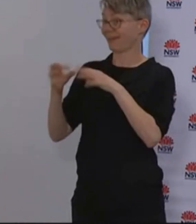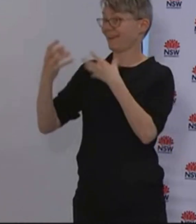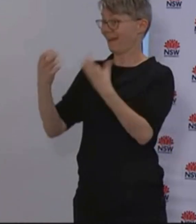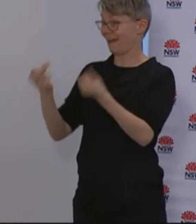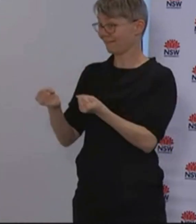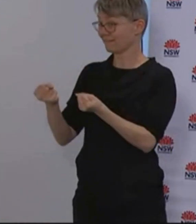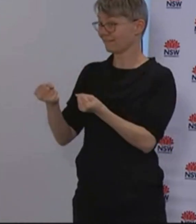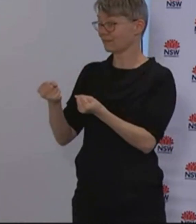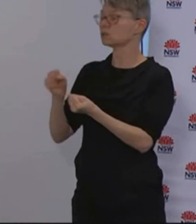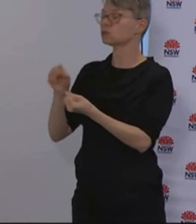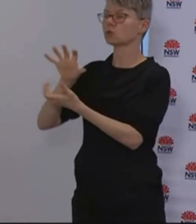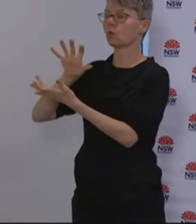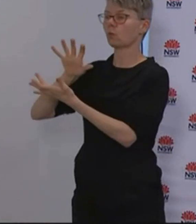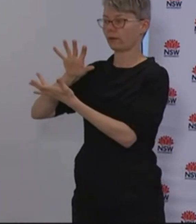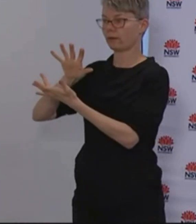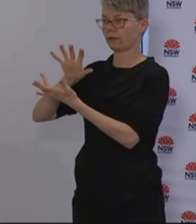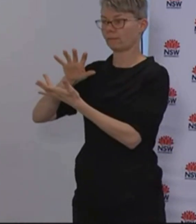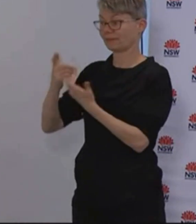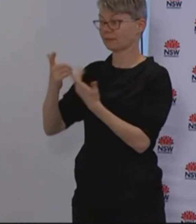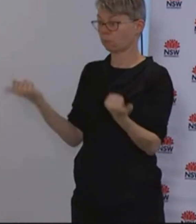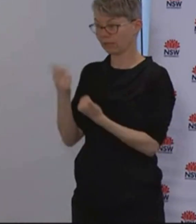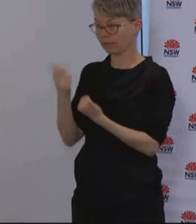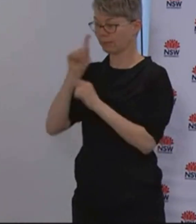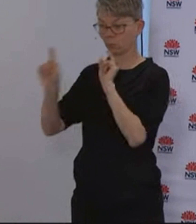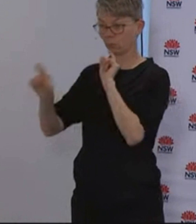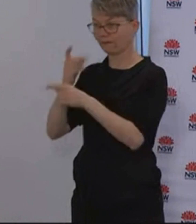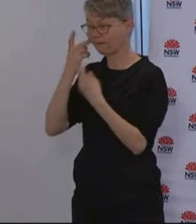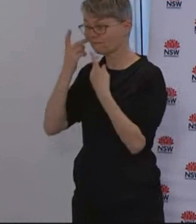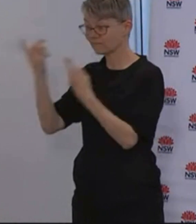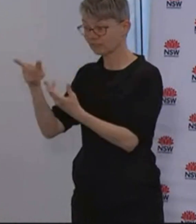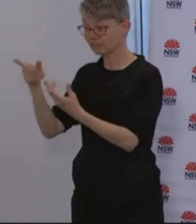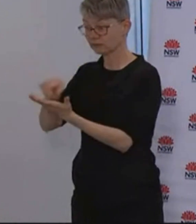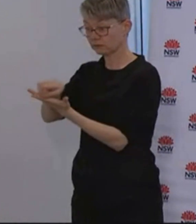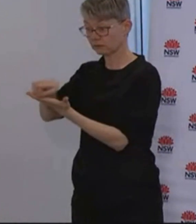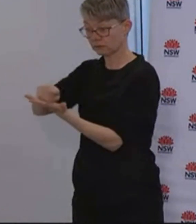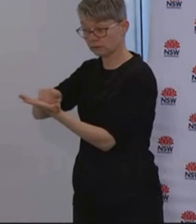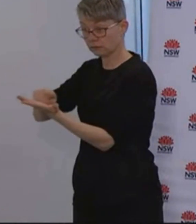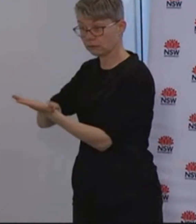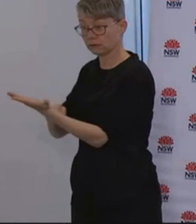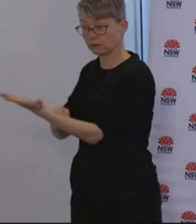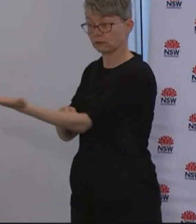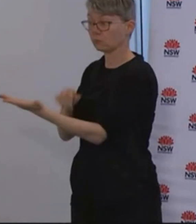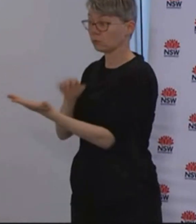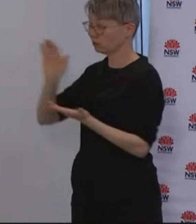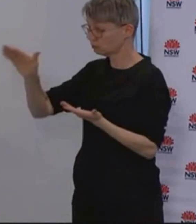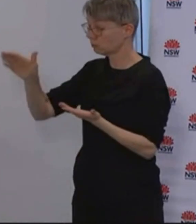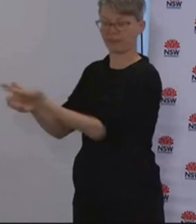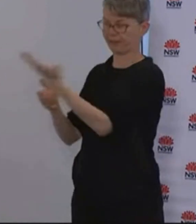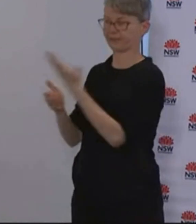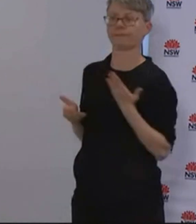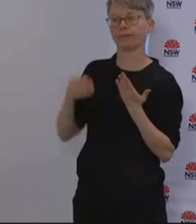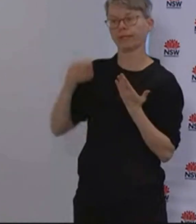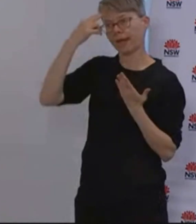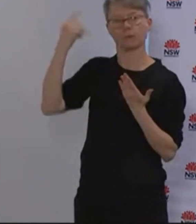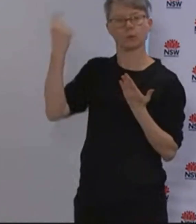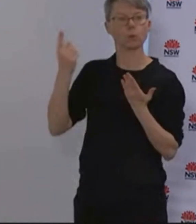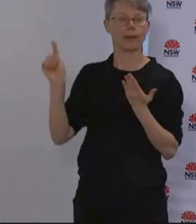able to get contact details of a large number. When we've asked and requested the lists, we were provided with them and we have been using